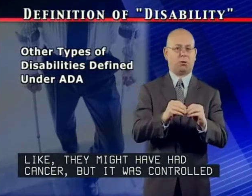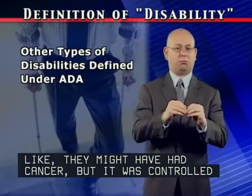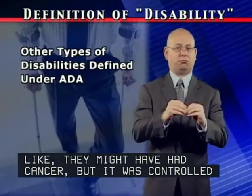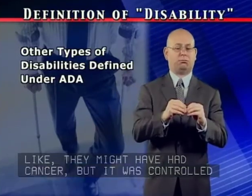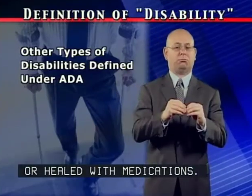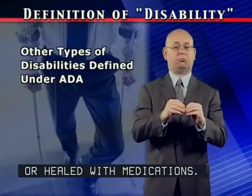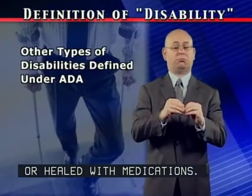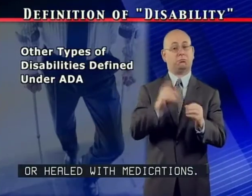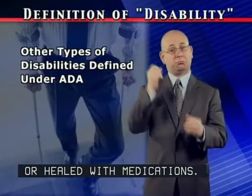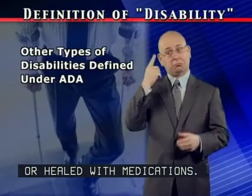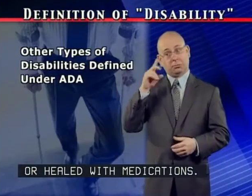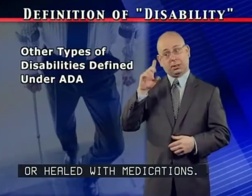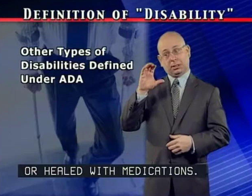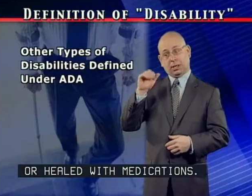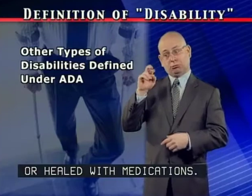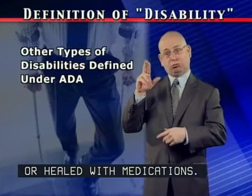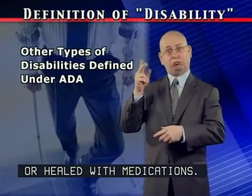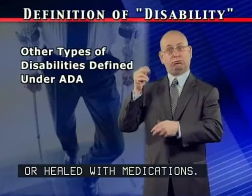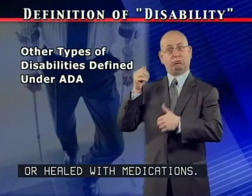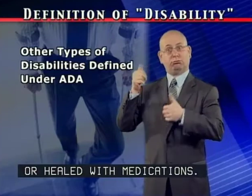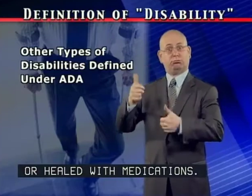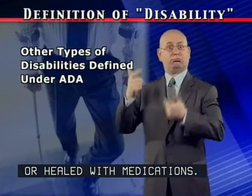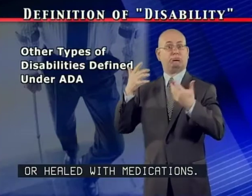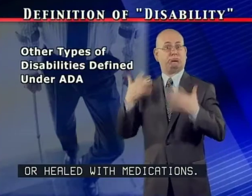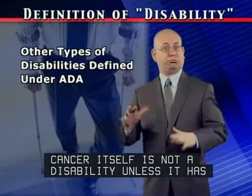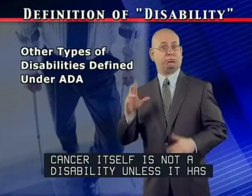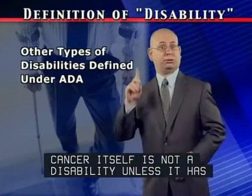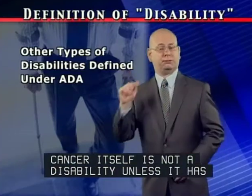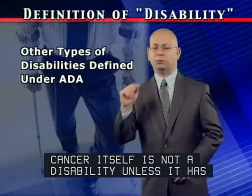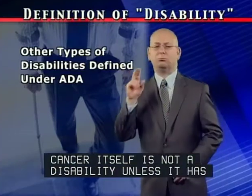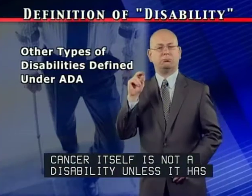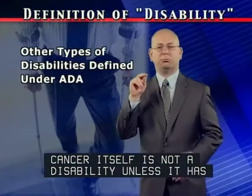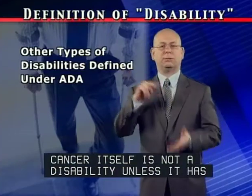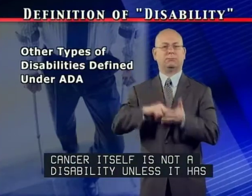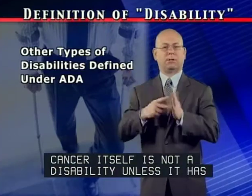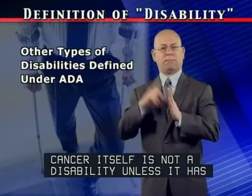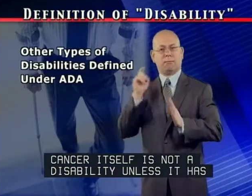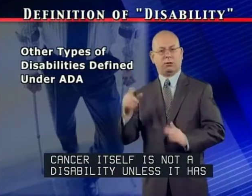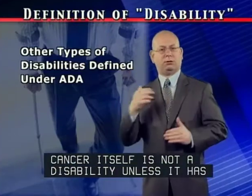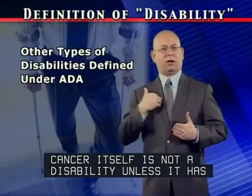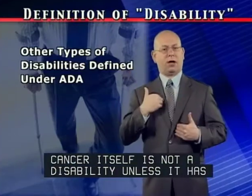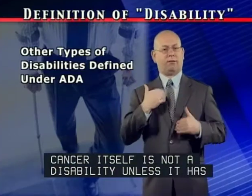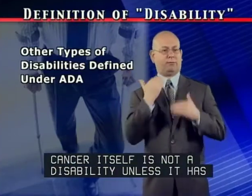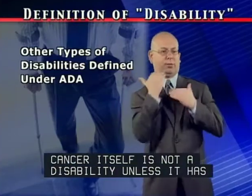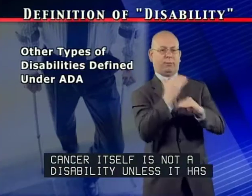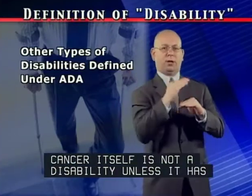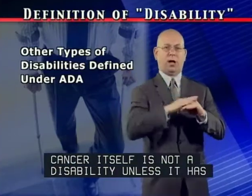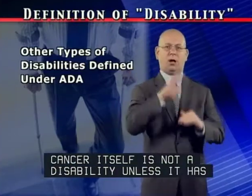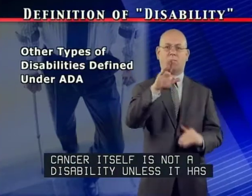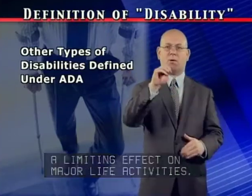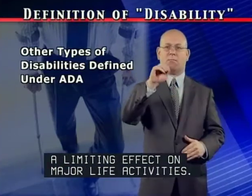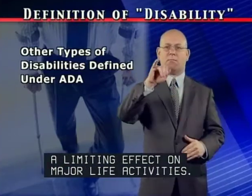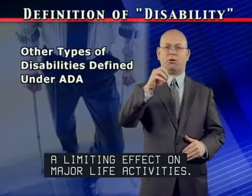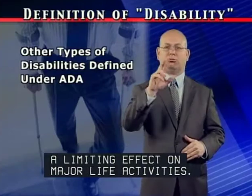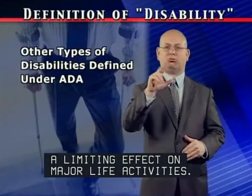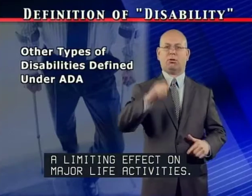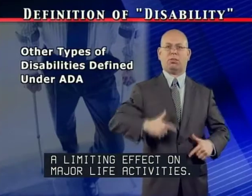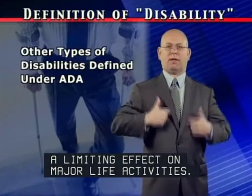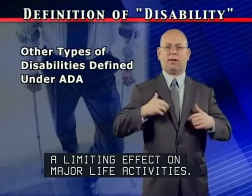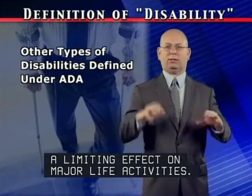was controlled or healed with medications. Cancer itself is not a disability, unless it has a limiting